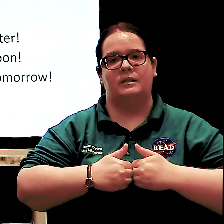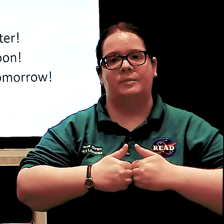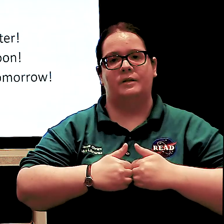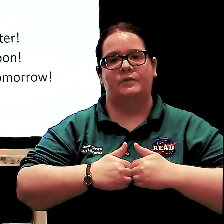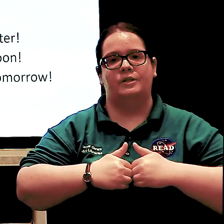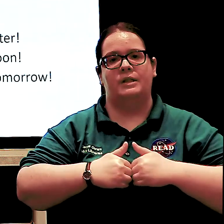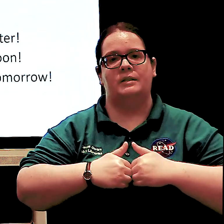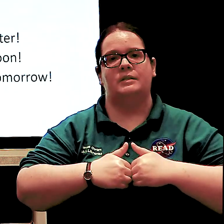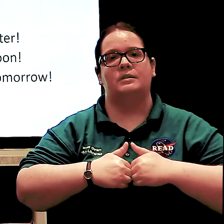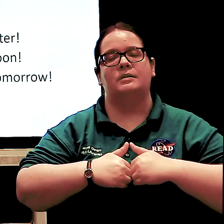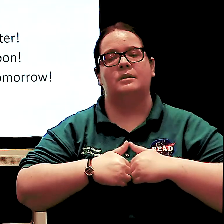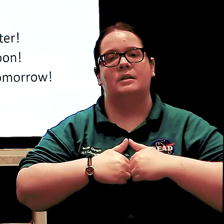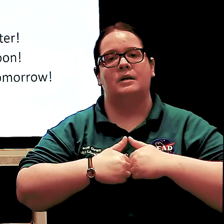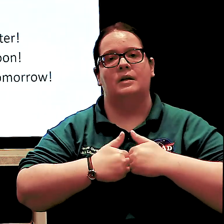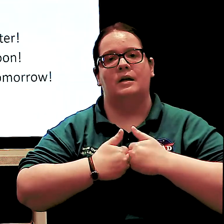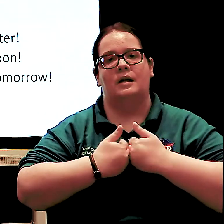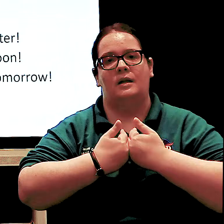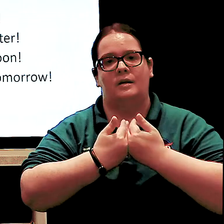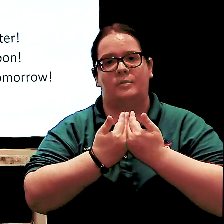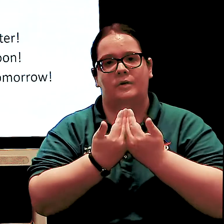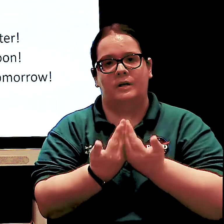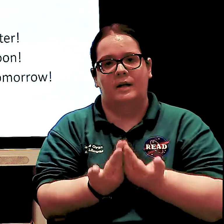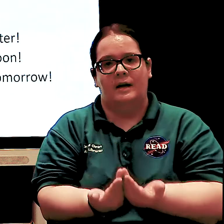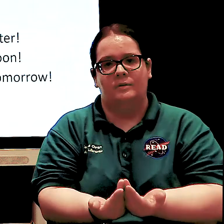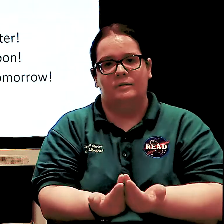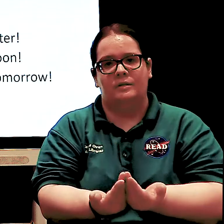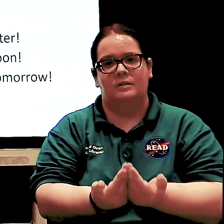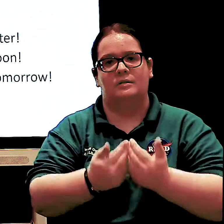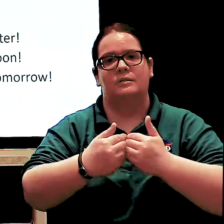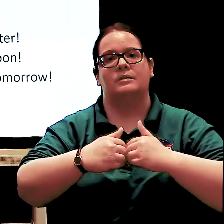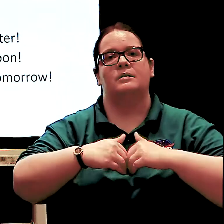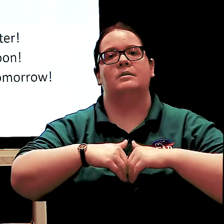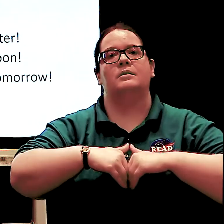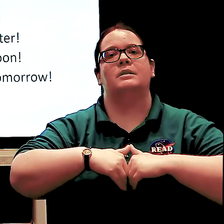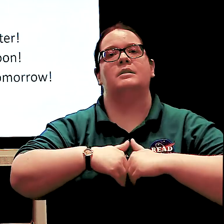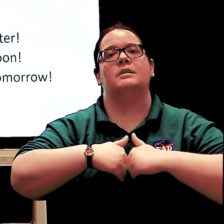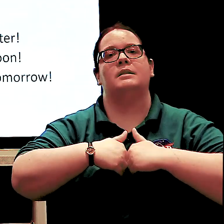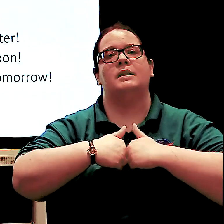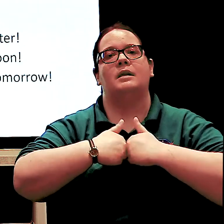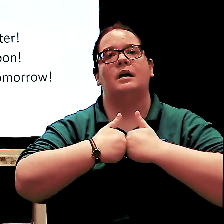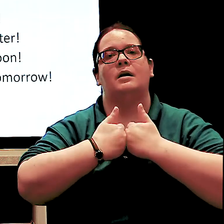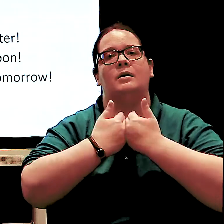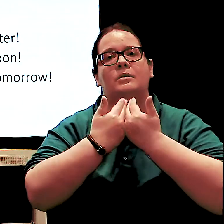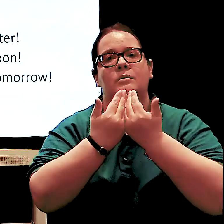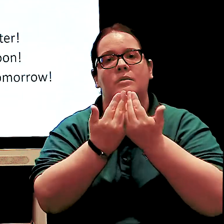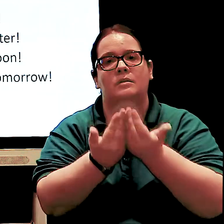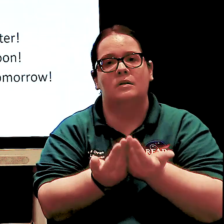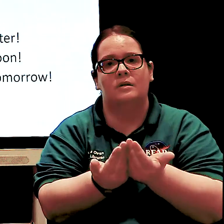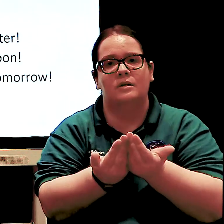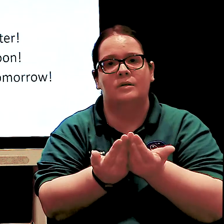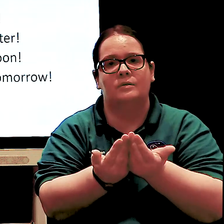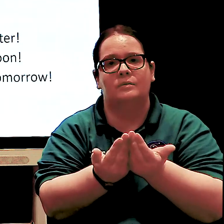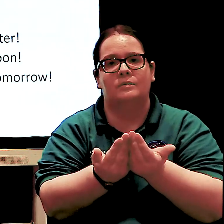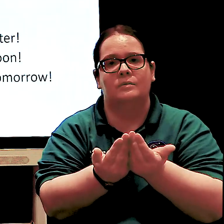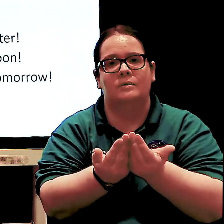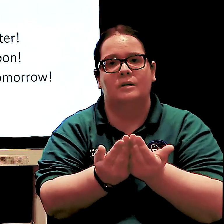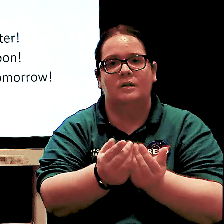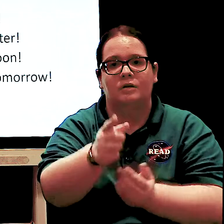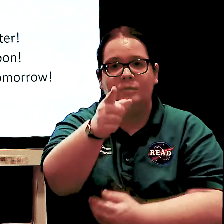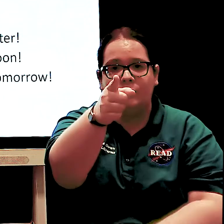middle of your chest and point it out. So it's asking, how are you? And you're going to